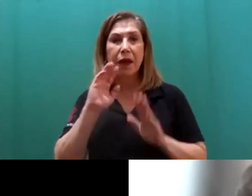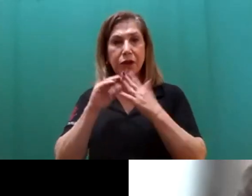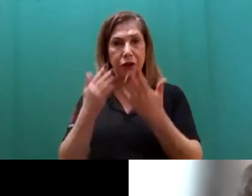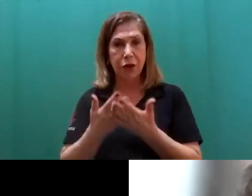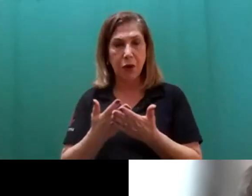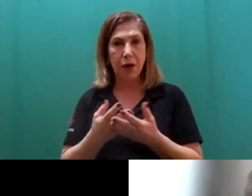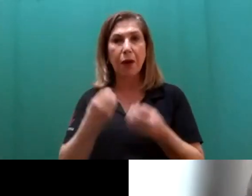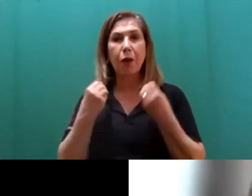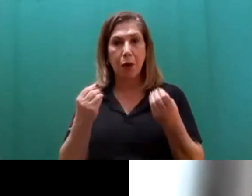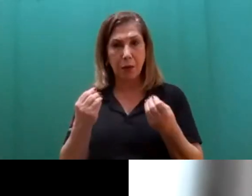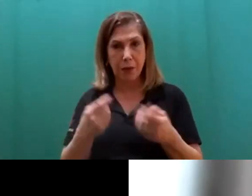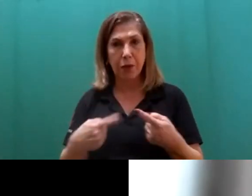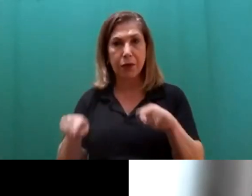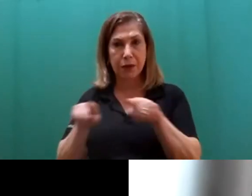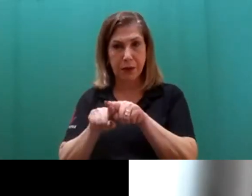you decide.